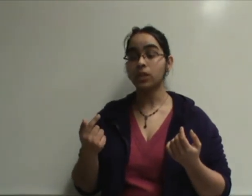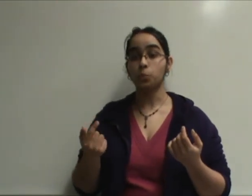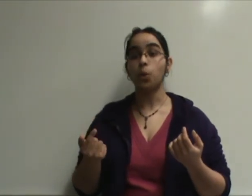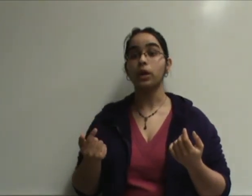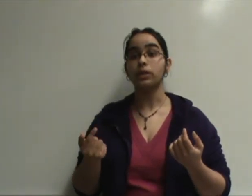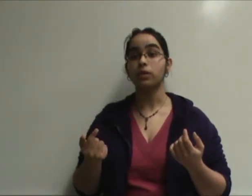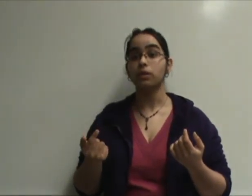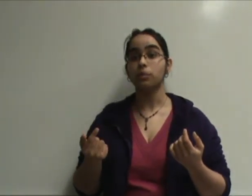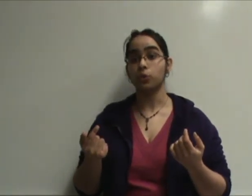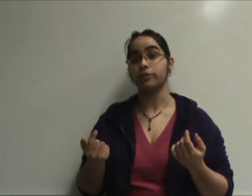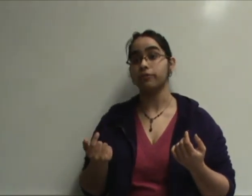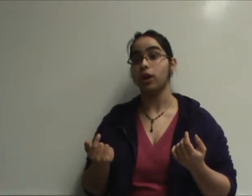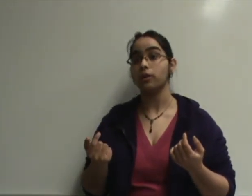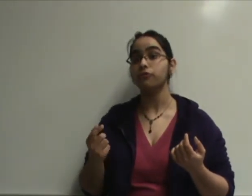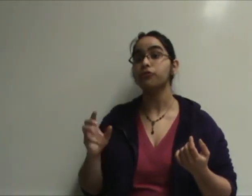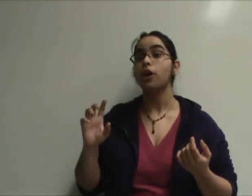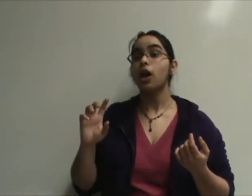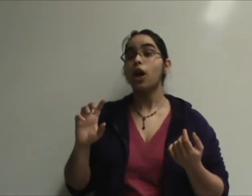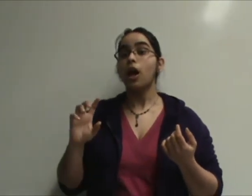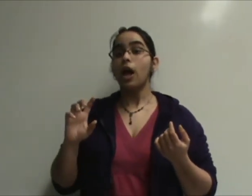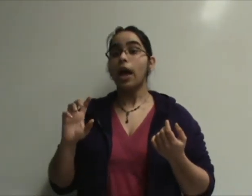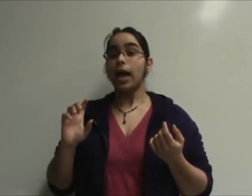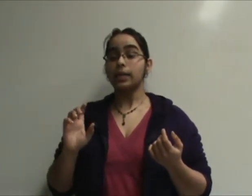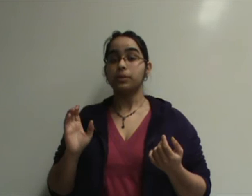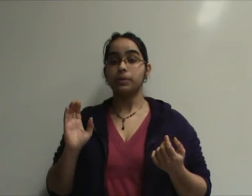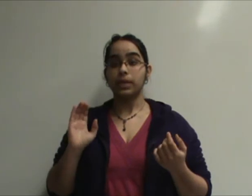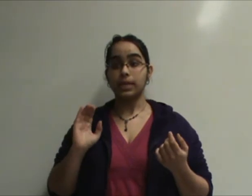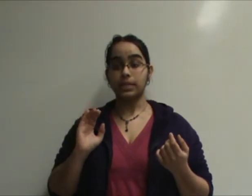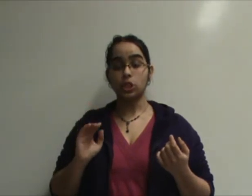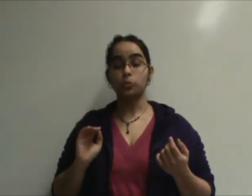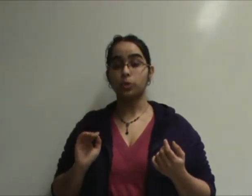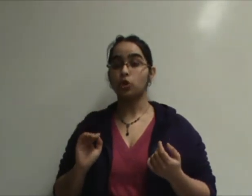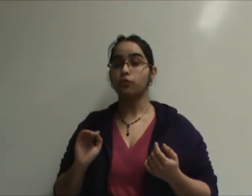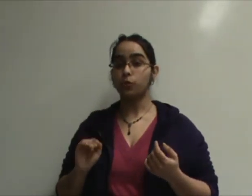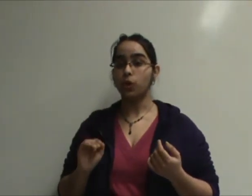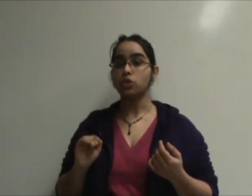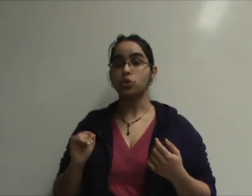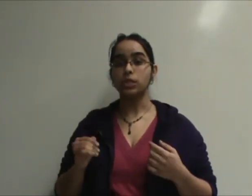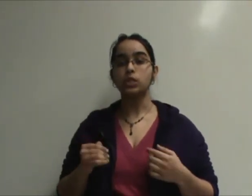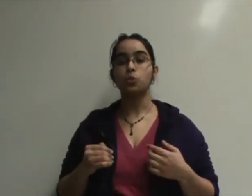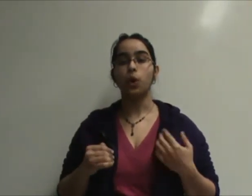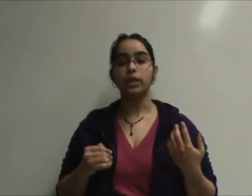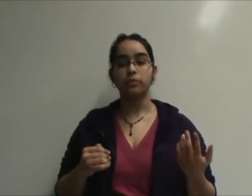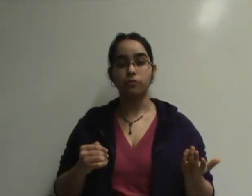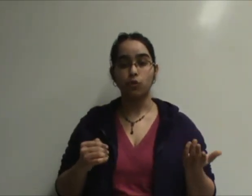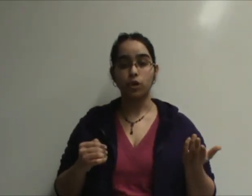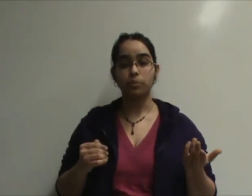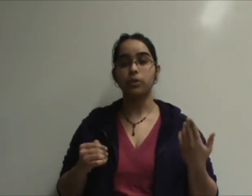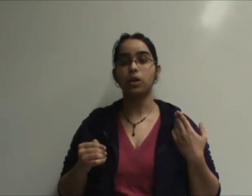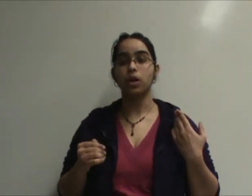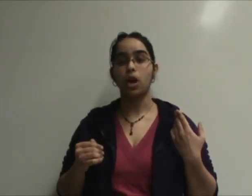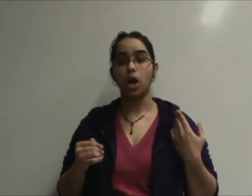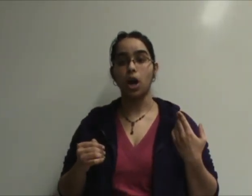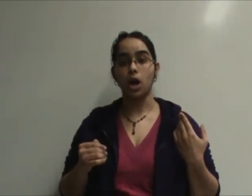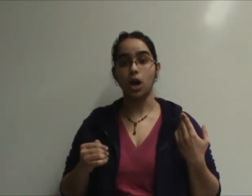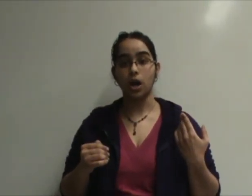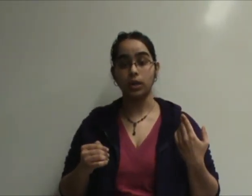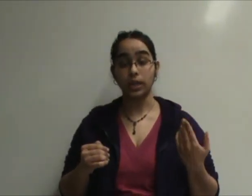than 1.5 and is still below 4. So it doesn't quite form an